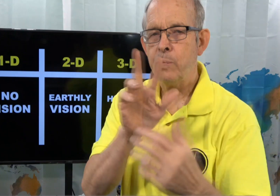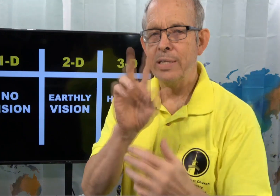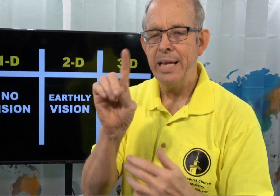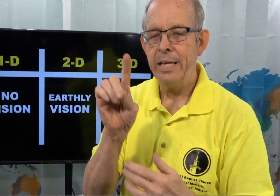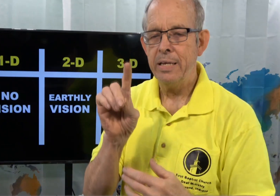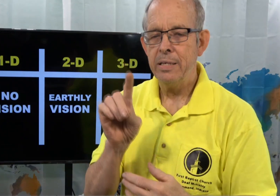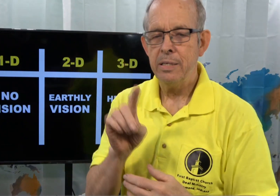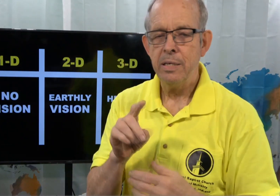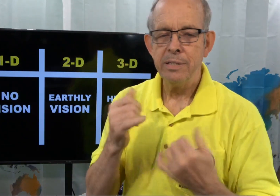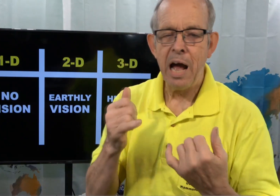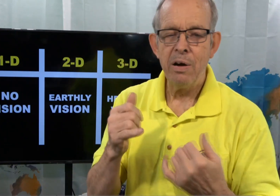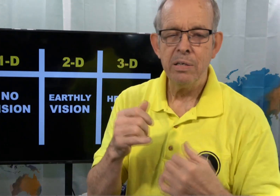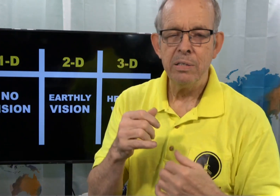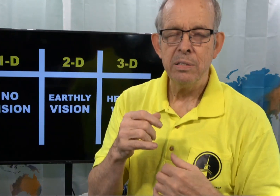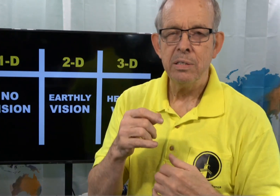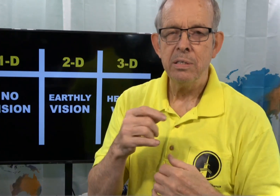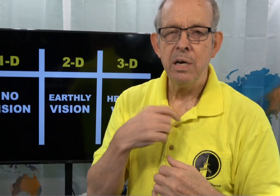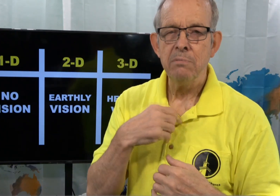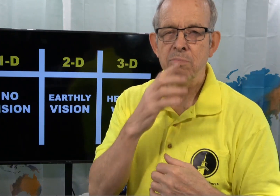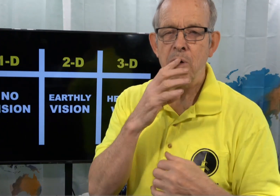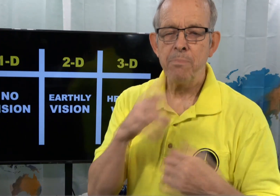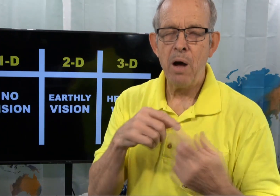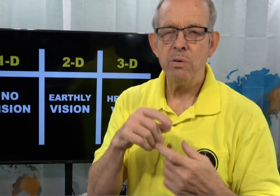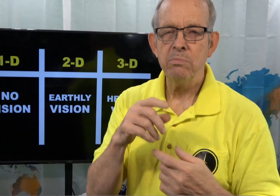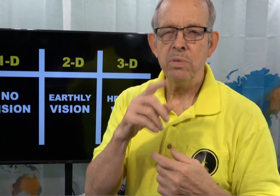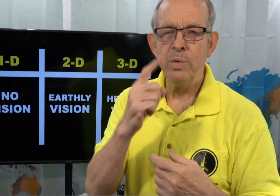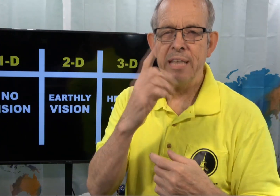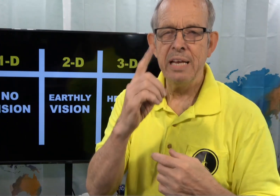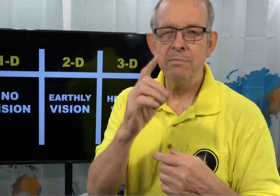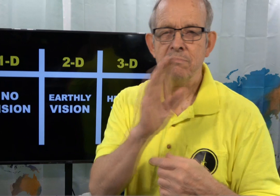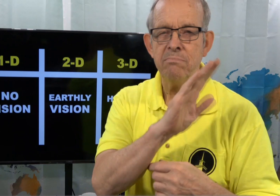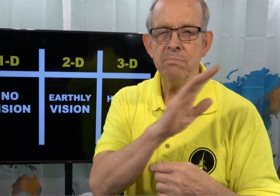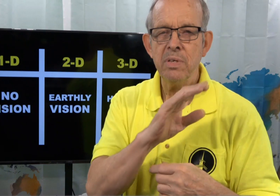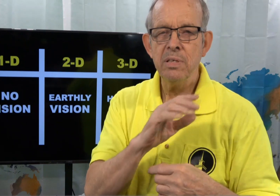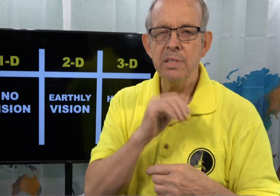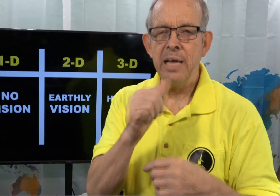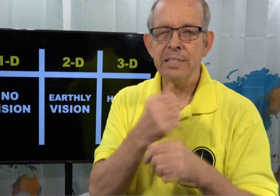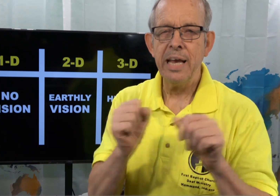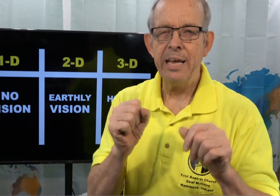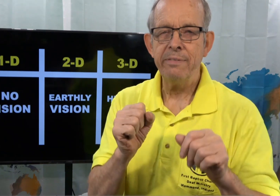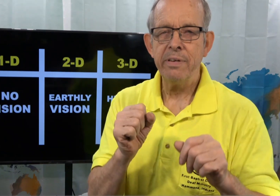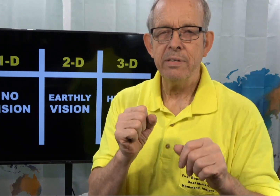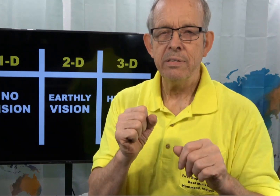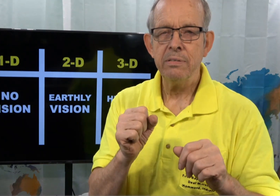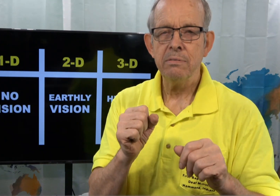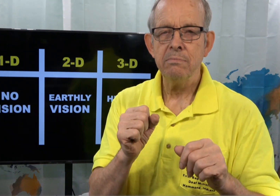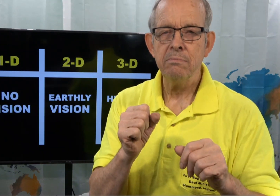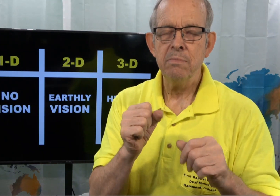Ready. Now, talk about ready. Let's say,